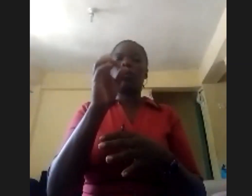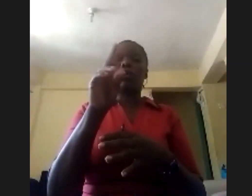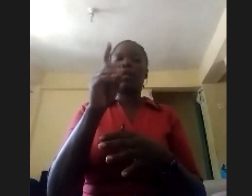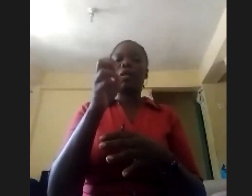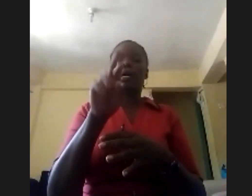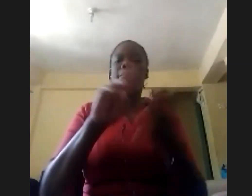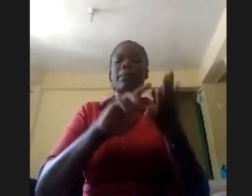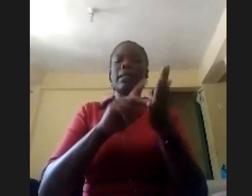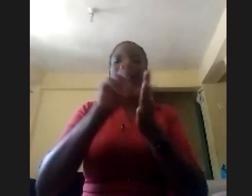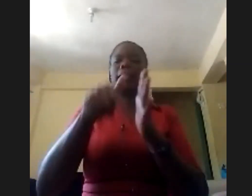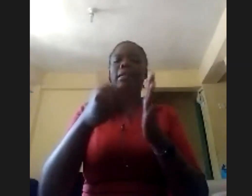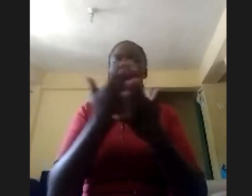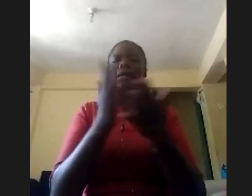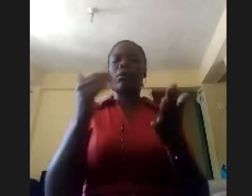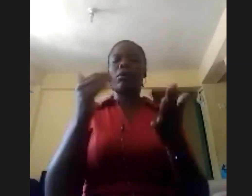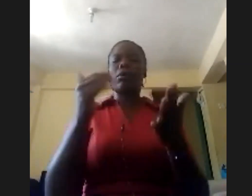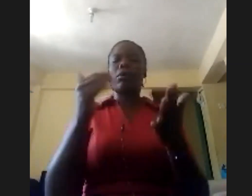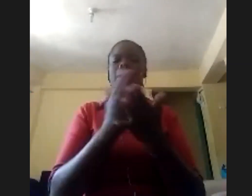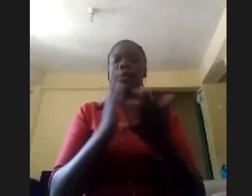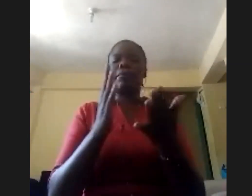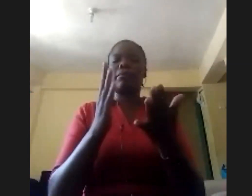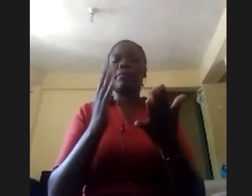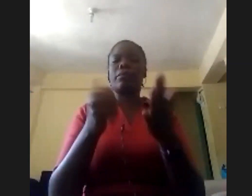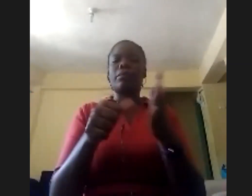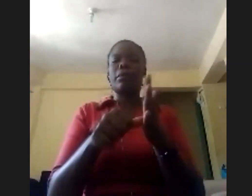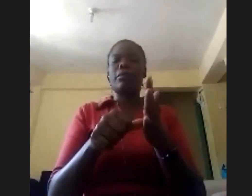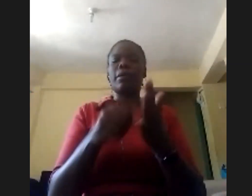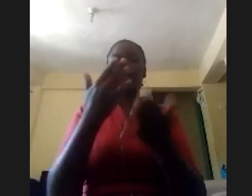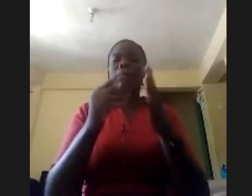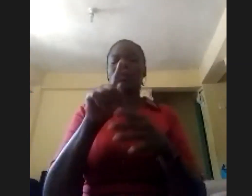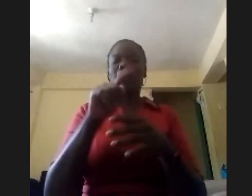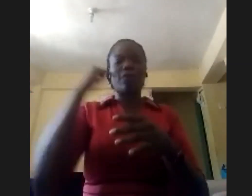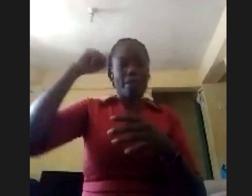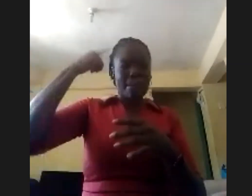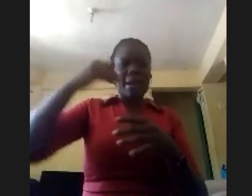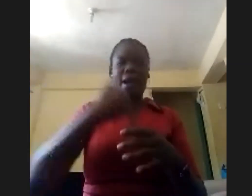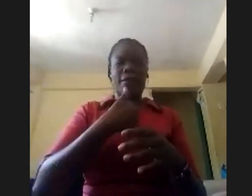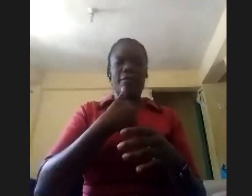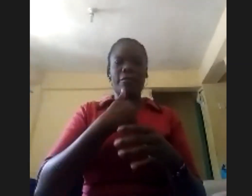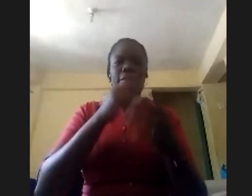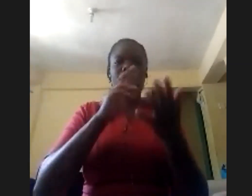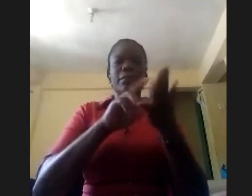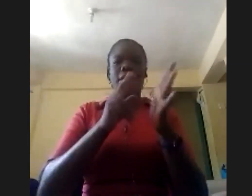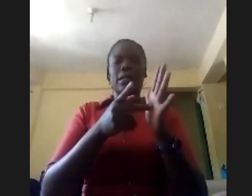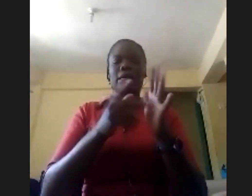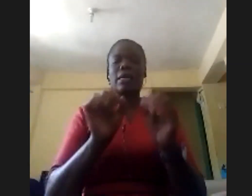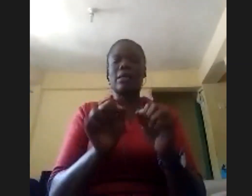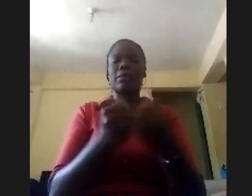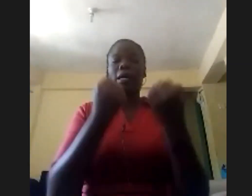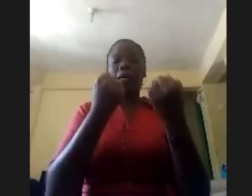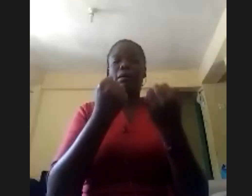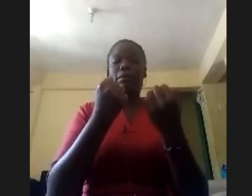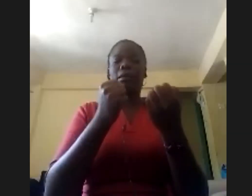call psychosis. It's like as if you've gone mad in a way. mhm, So mhm, it comes sometimes later, okay.